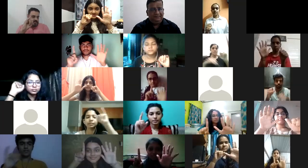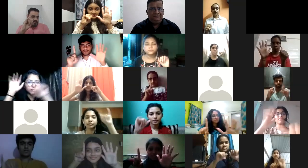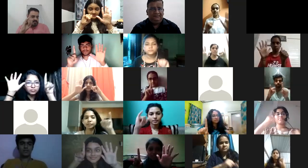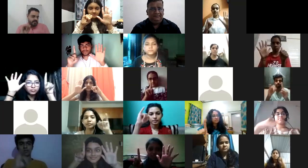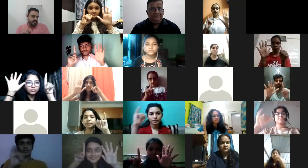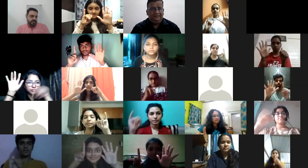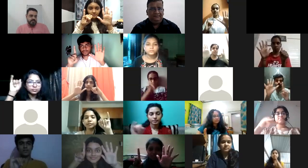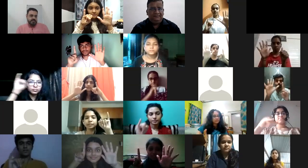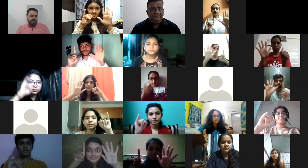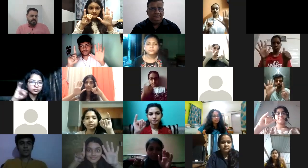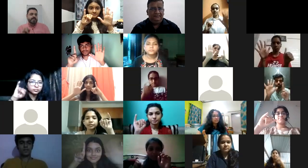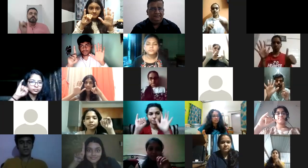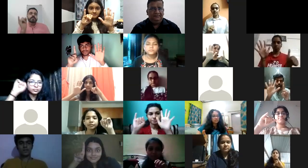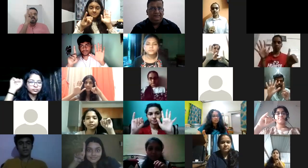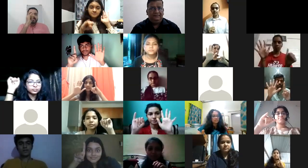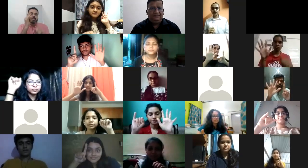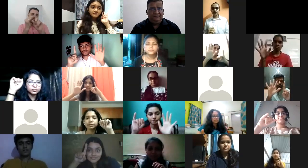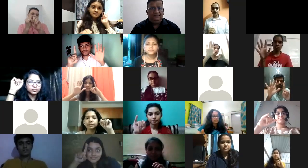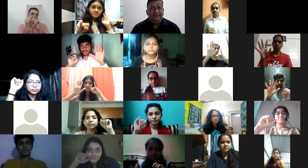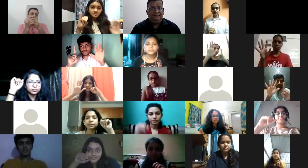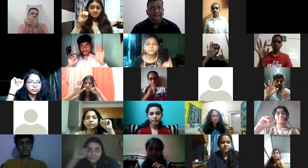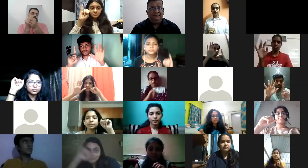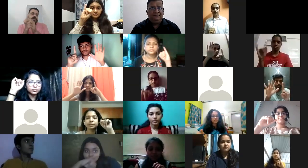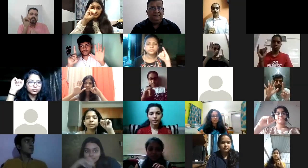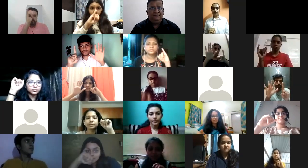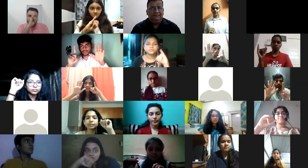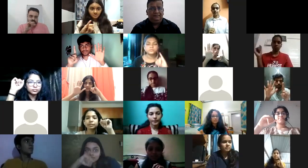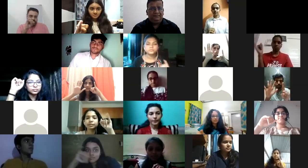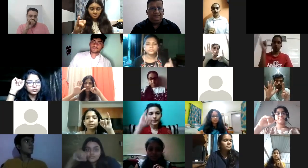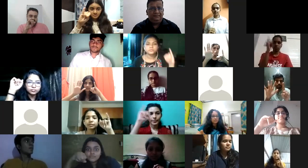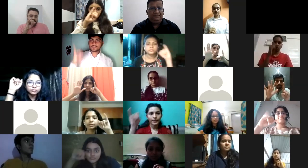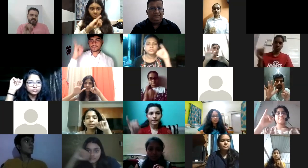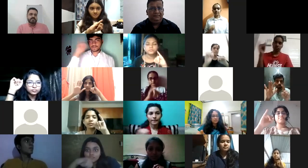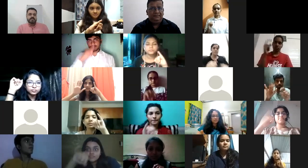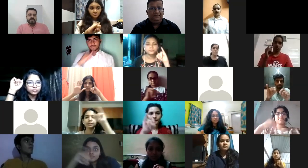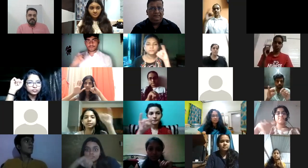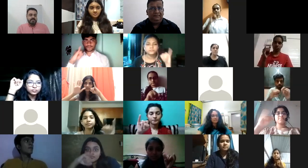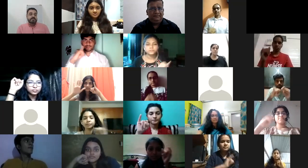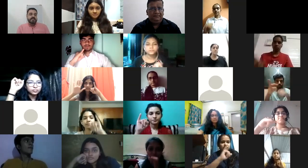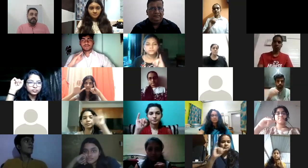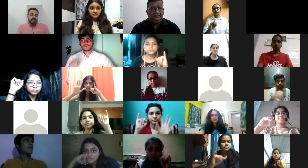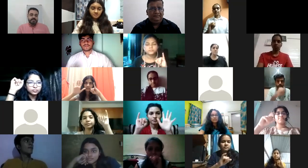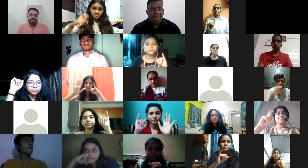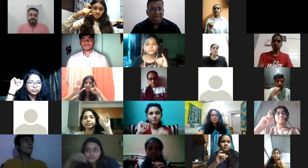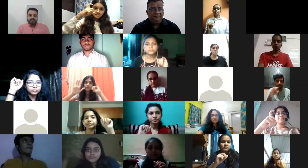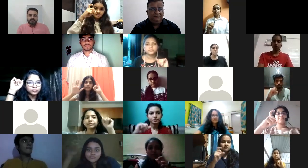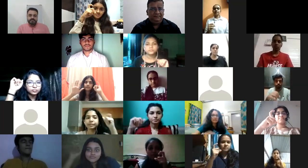6. Imagine you are just writing 6 with your finger. 6, 7,